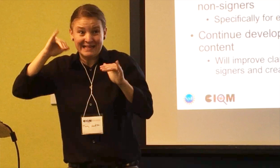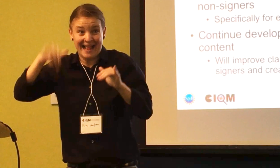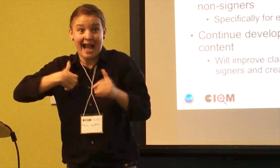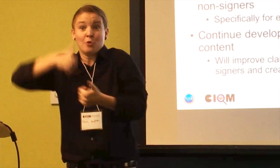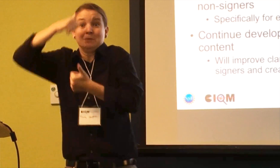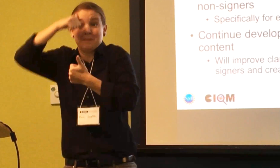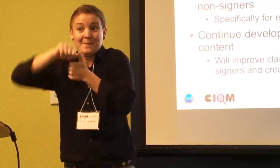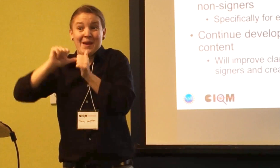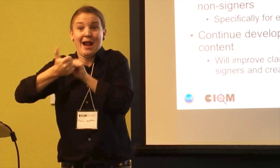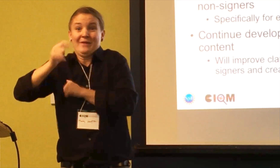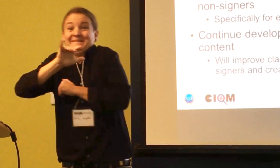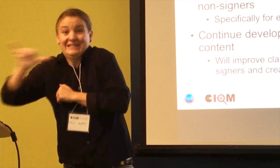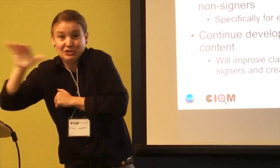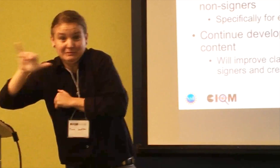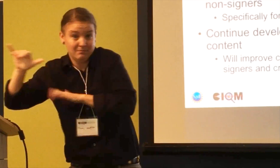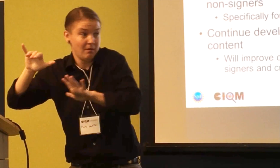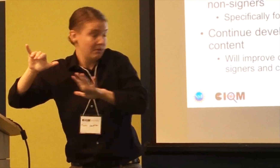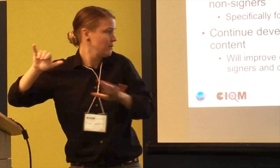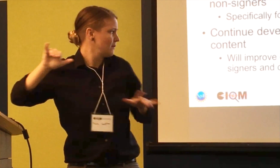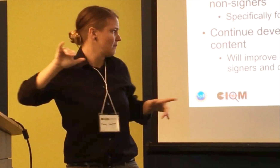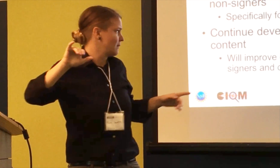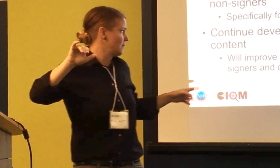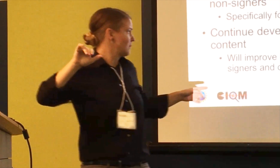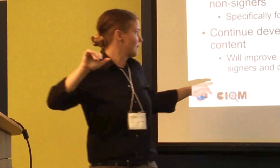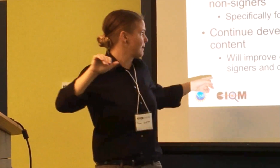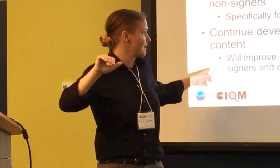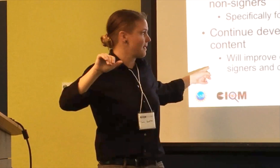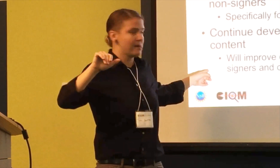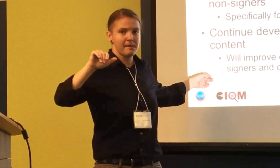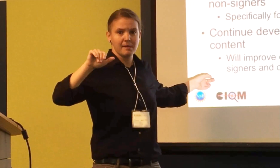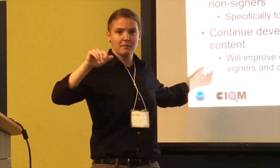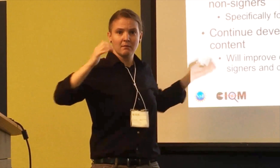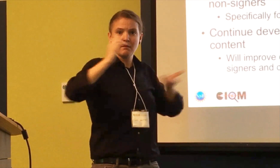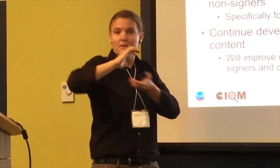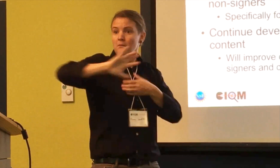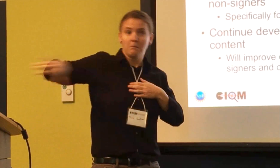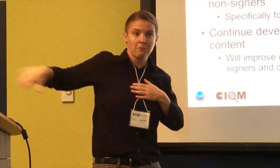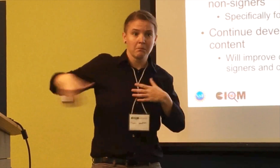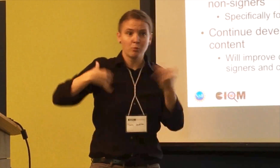stand up here and talk to you about atoms and molecules without having to spell